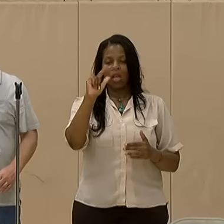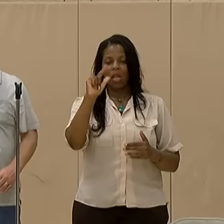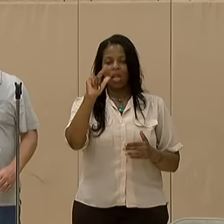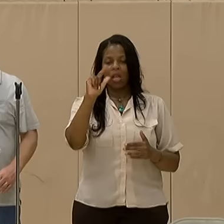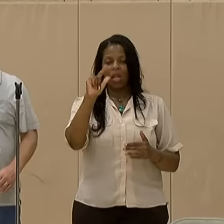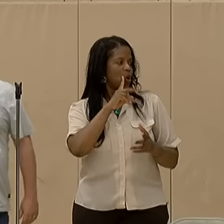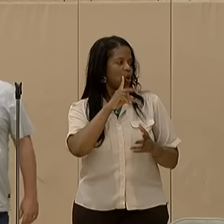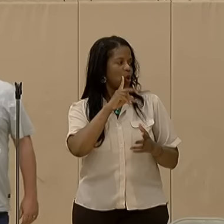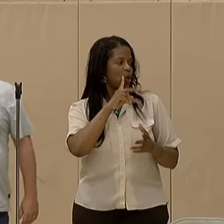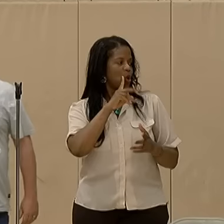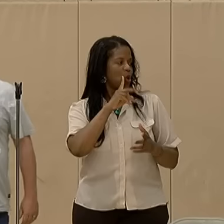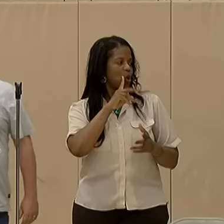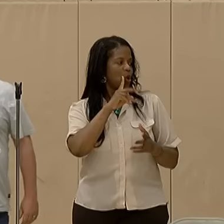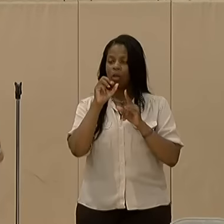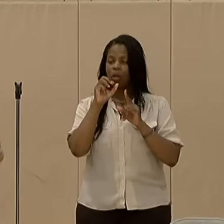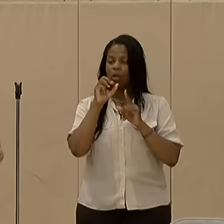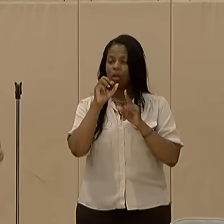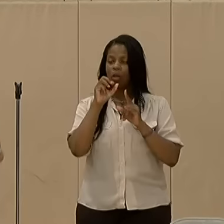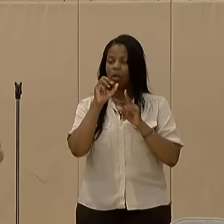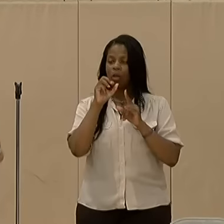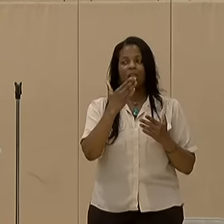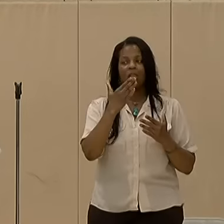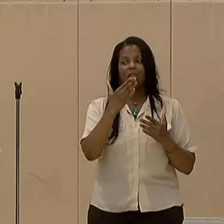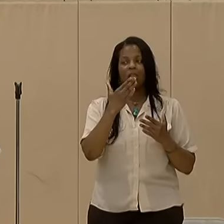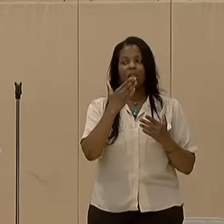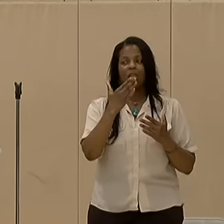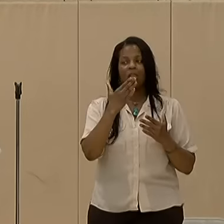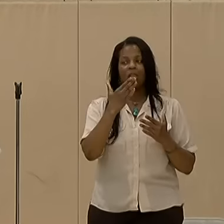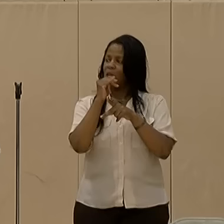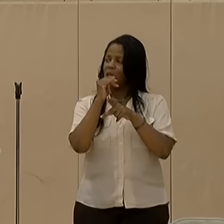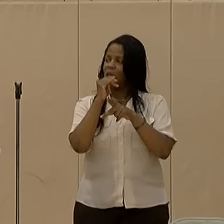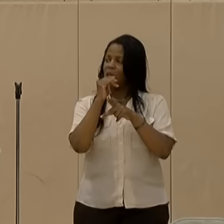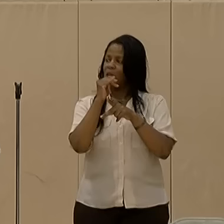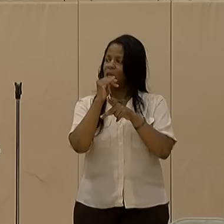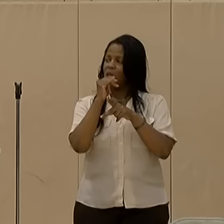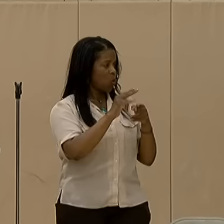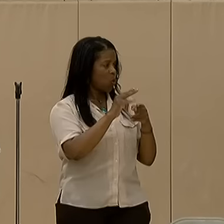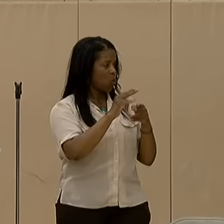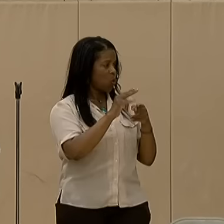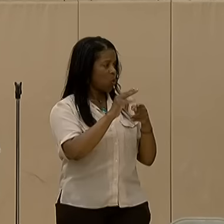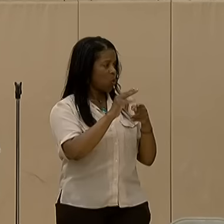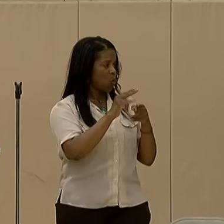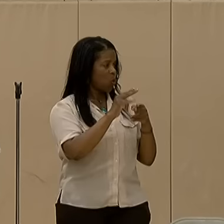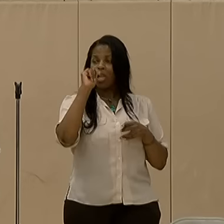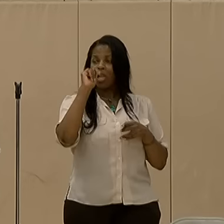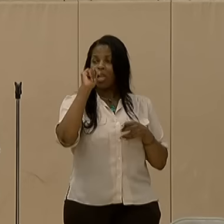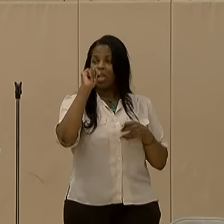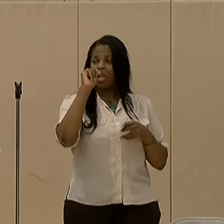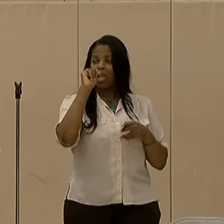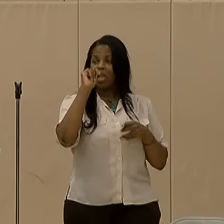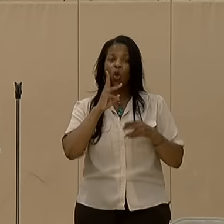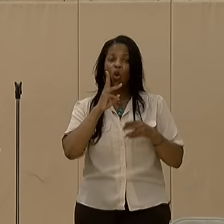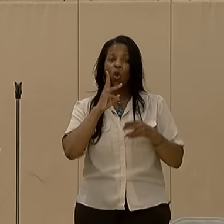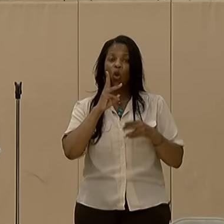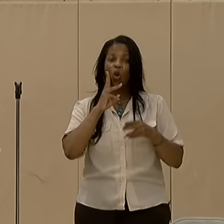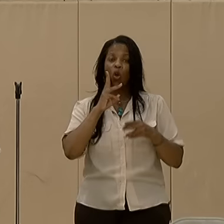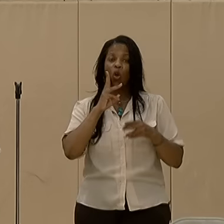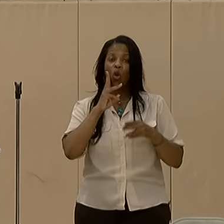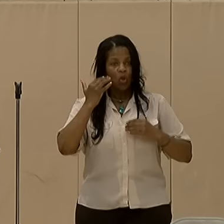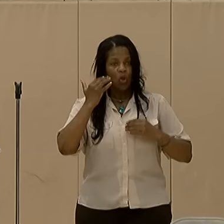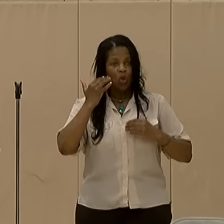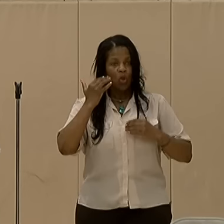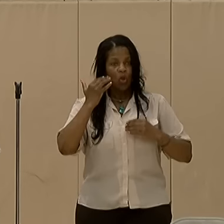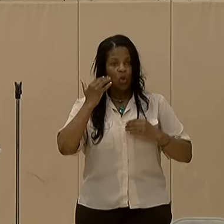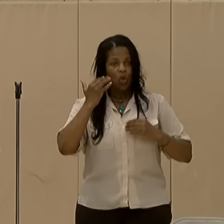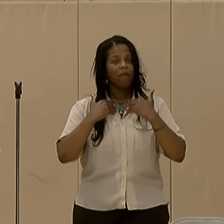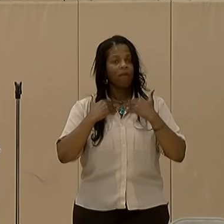Thank you. Thank you very much. I'm going to keep it very brief. If you are a Cal Water customer and you have questions about